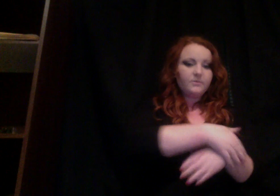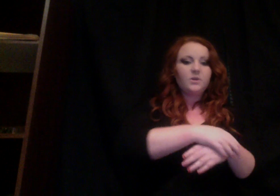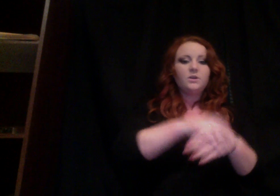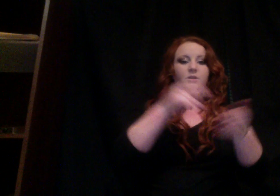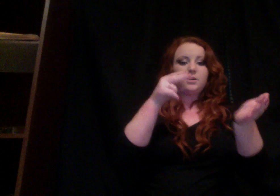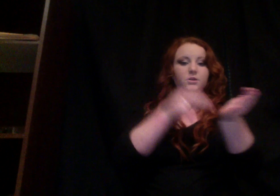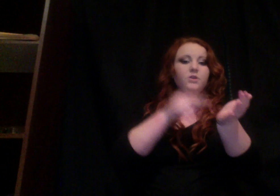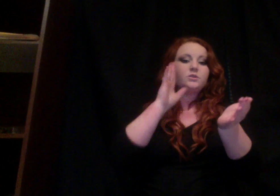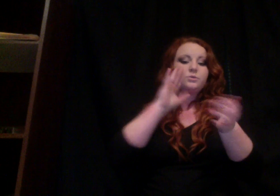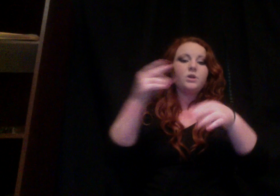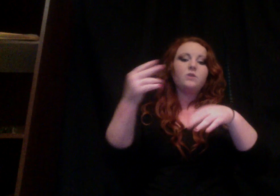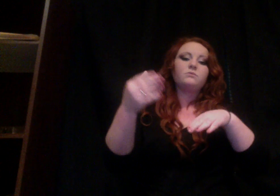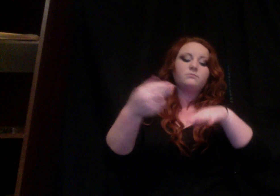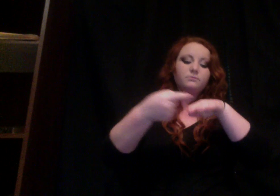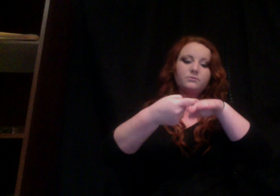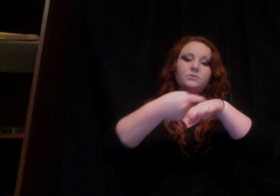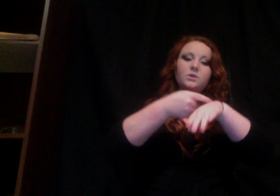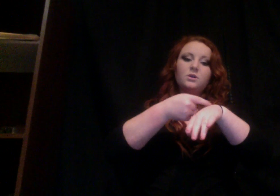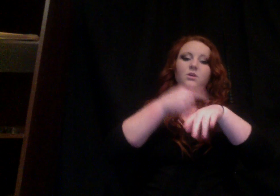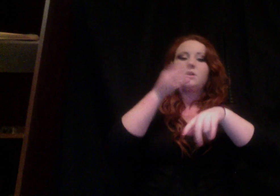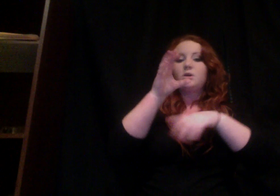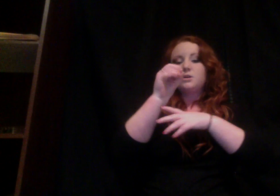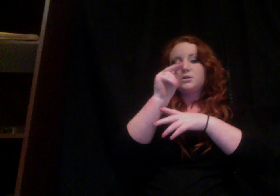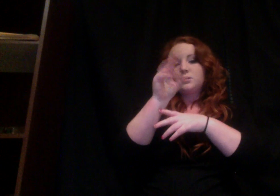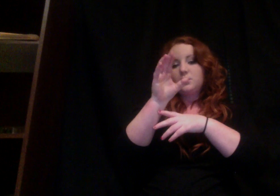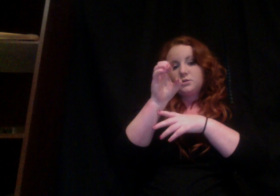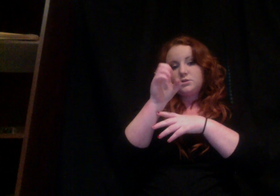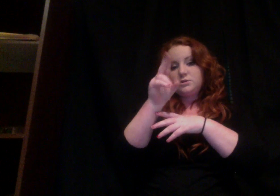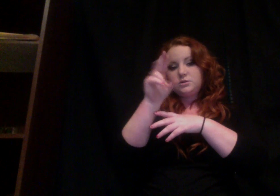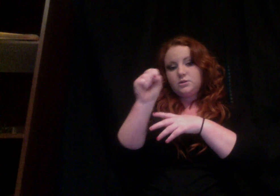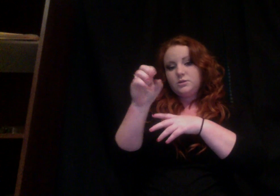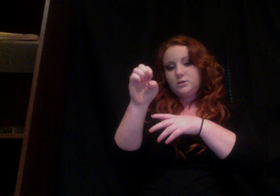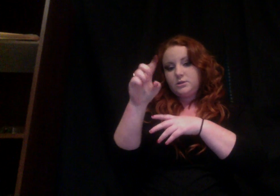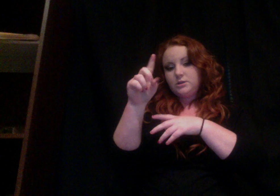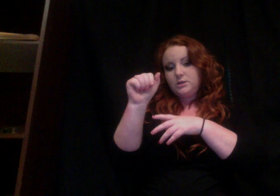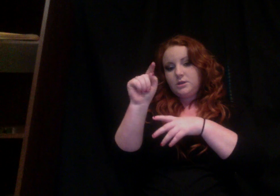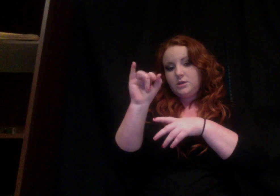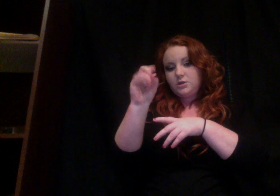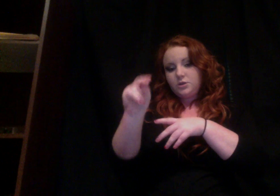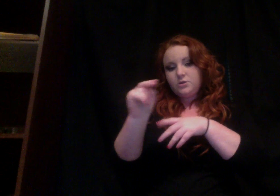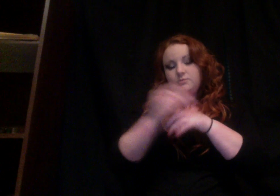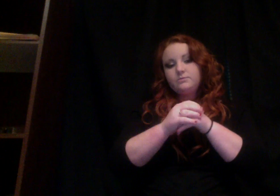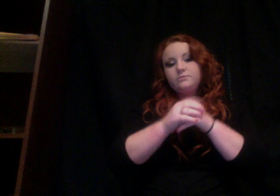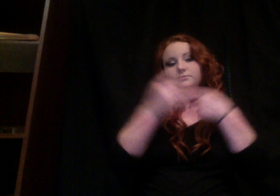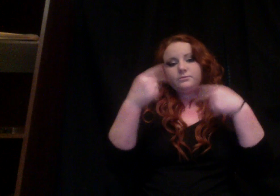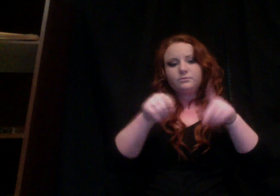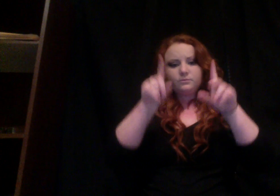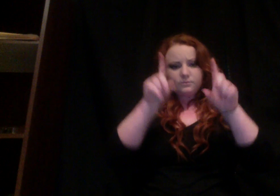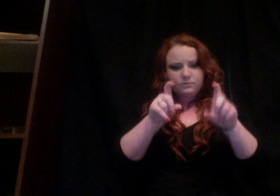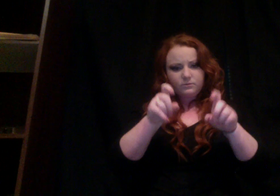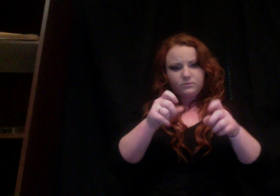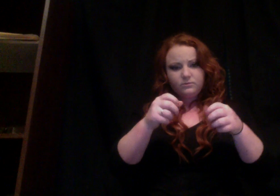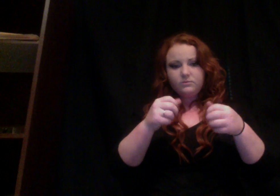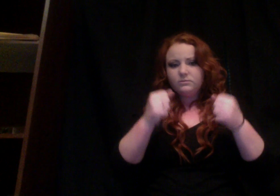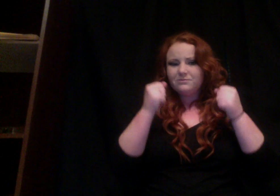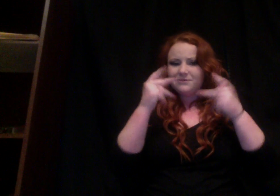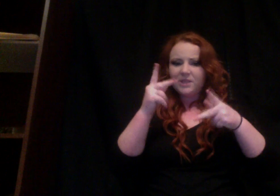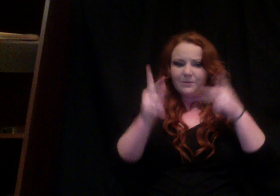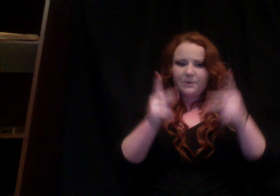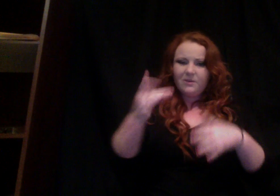conscious sedation, which is similar to what is used in the other exam. During this test, most people experience the feeling of